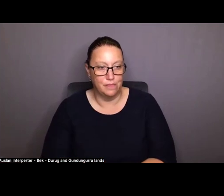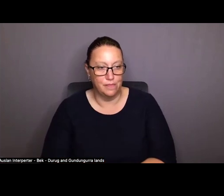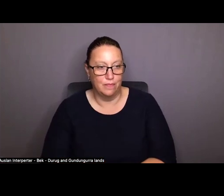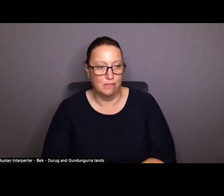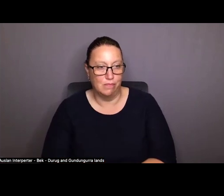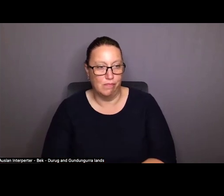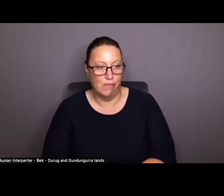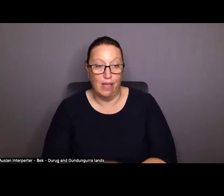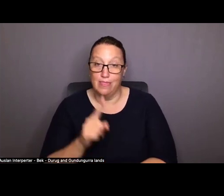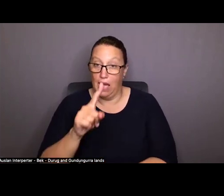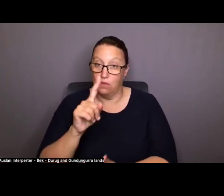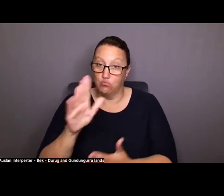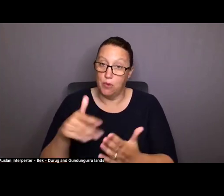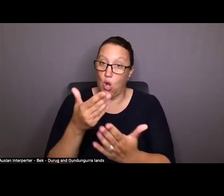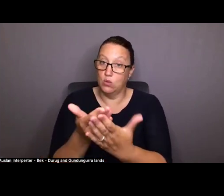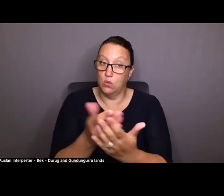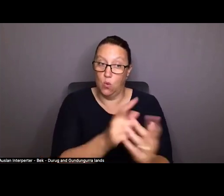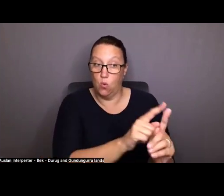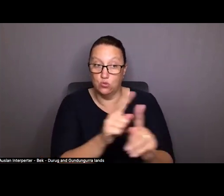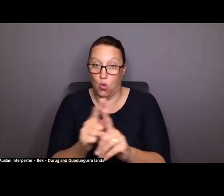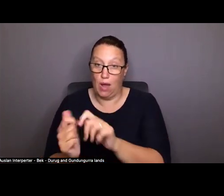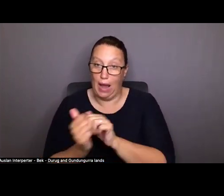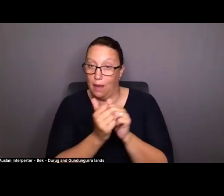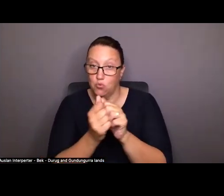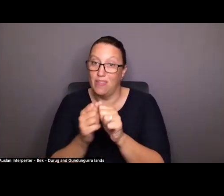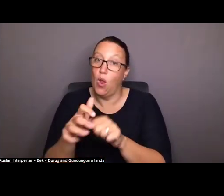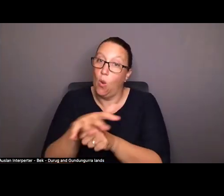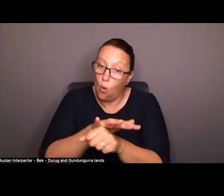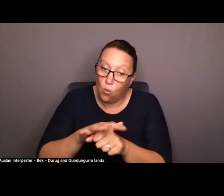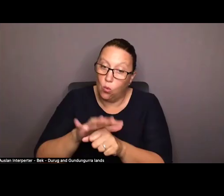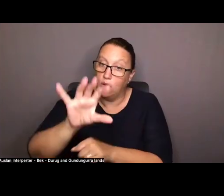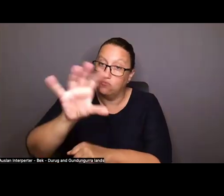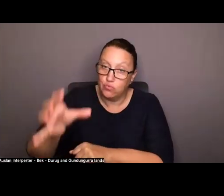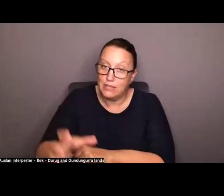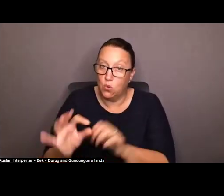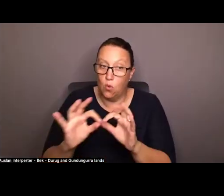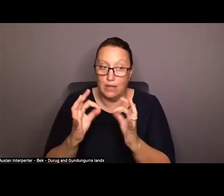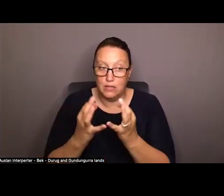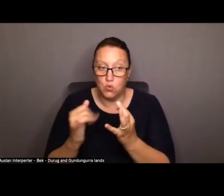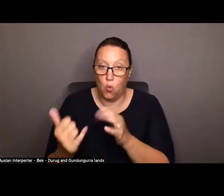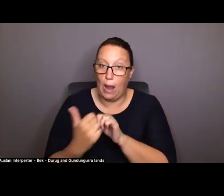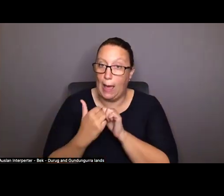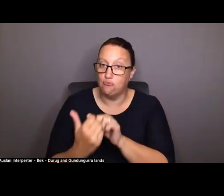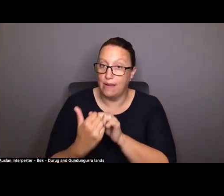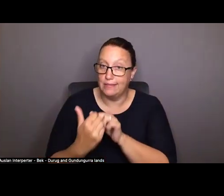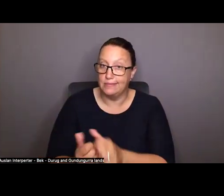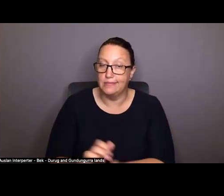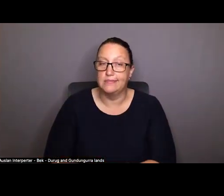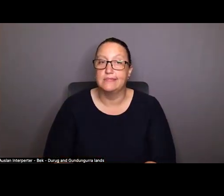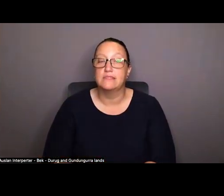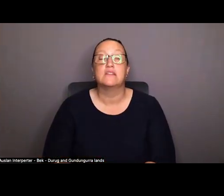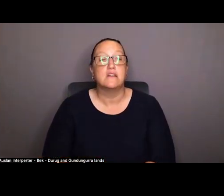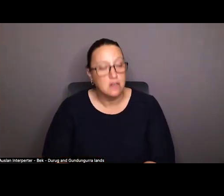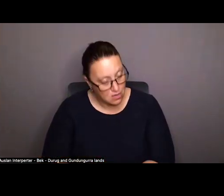that proposal also in collaboration with local regional orgs or collaborators? Okay, yeah, that's a great question. So in the case